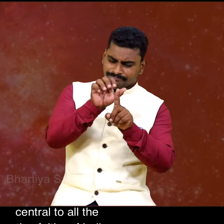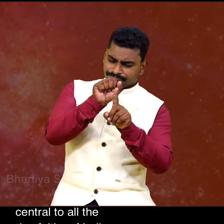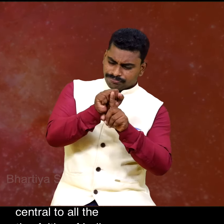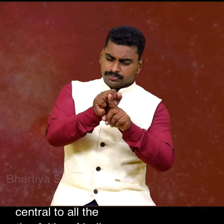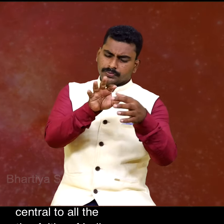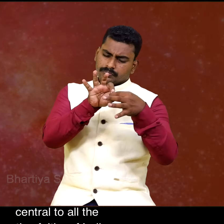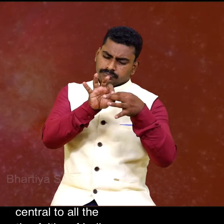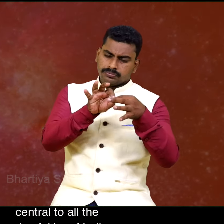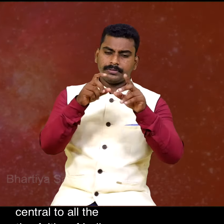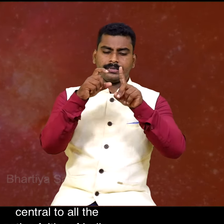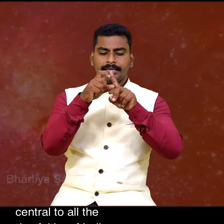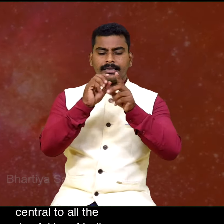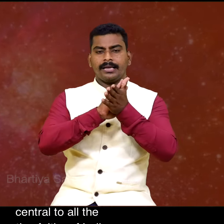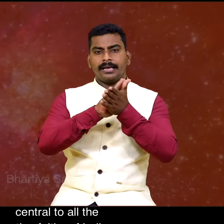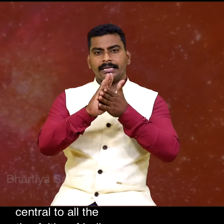the native faiths of India.